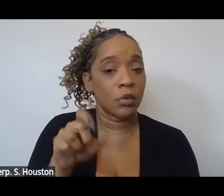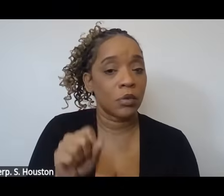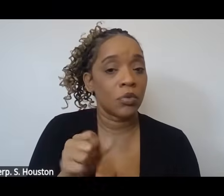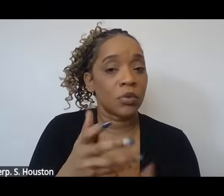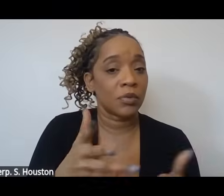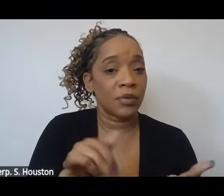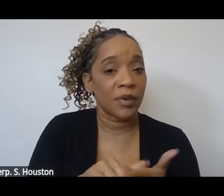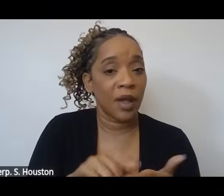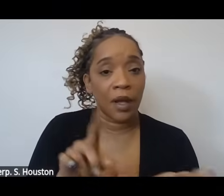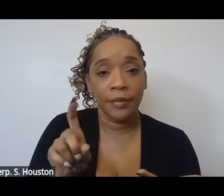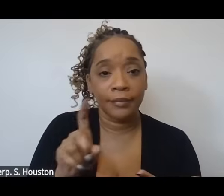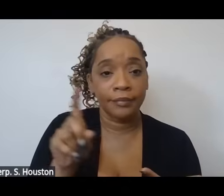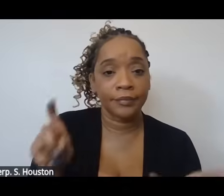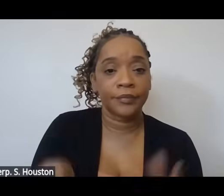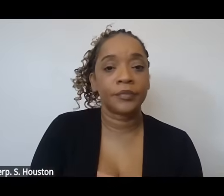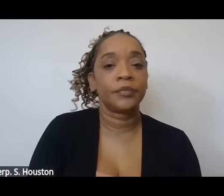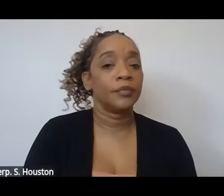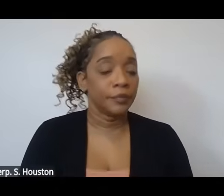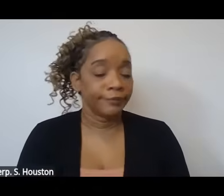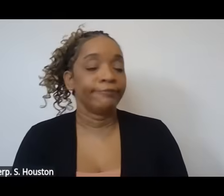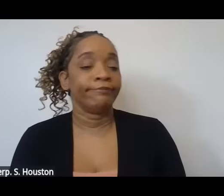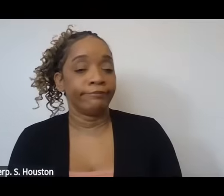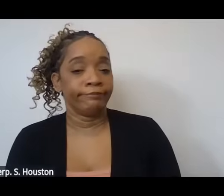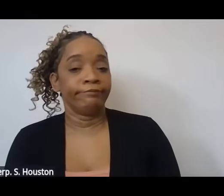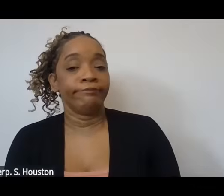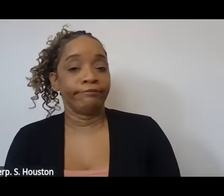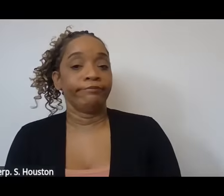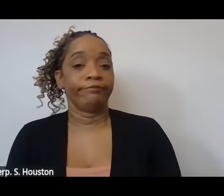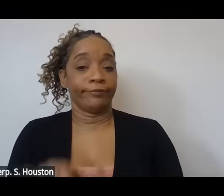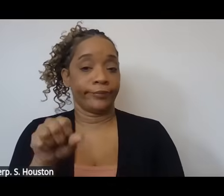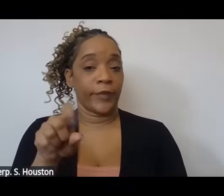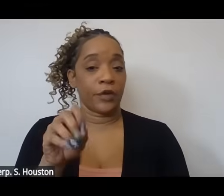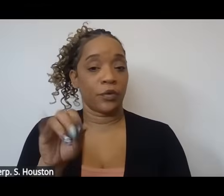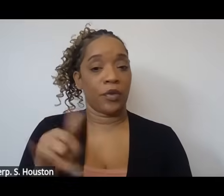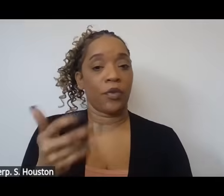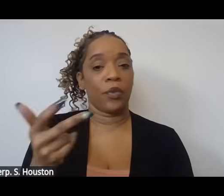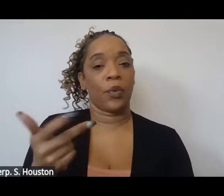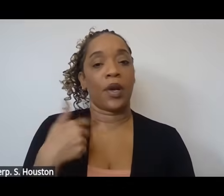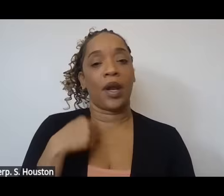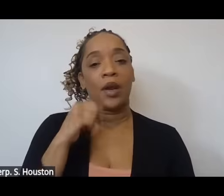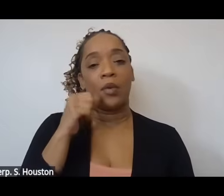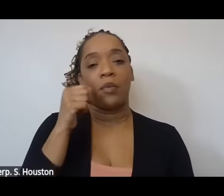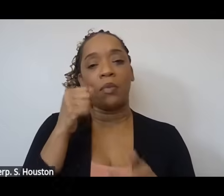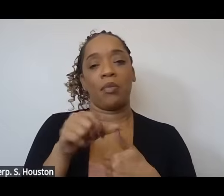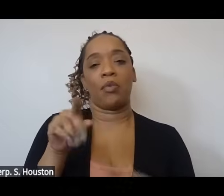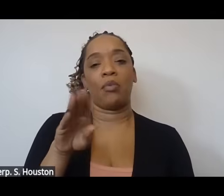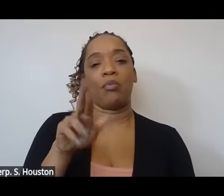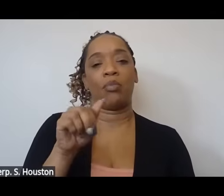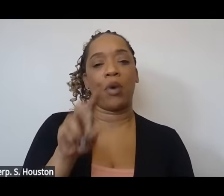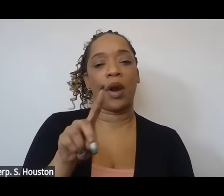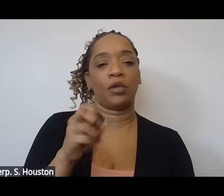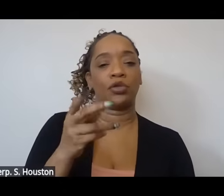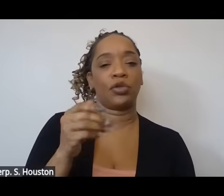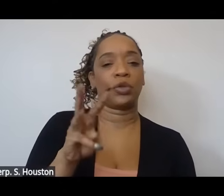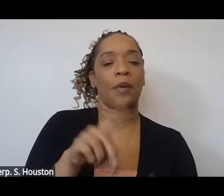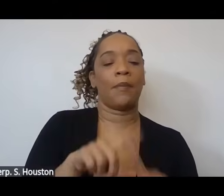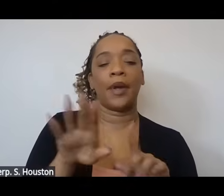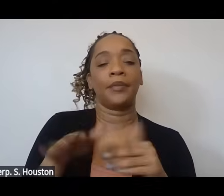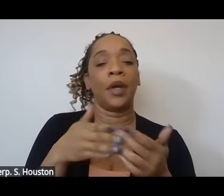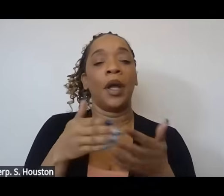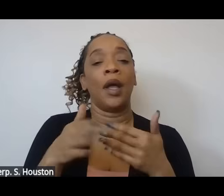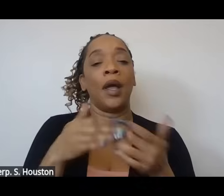three, Former Member Bradshaw very helpfully elucidated that there's 3 distinct types of petitions. So you got